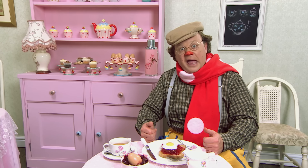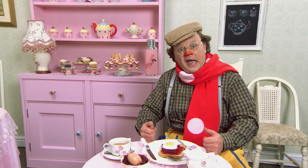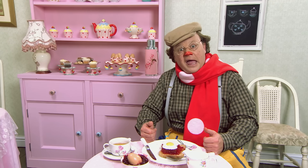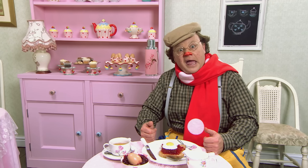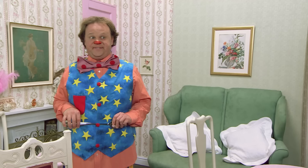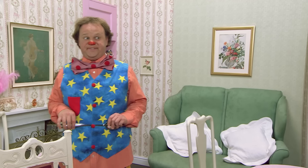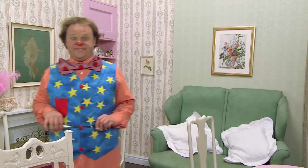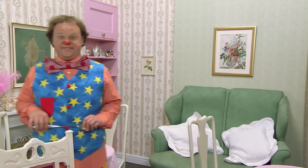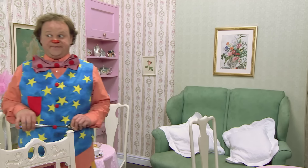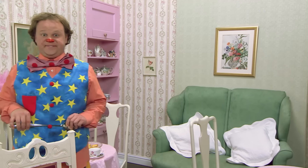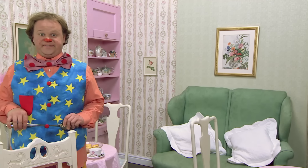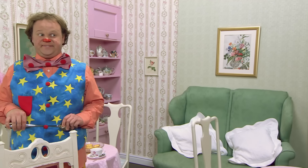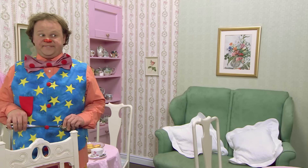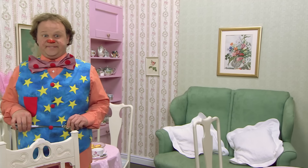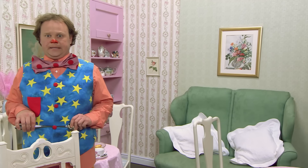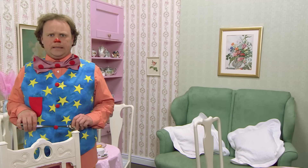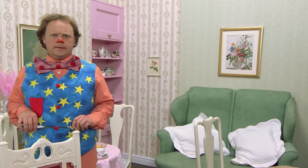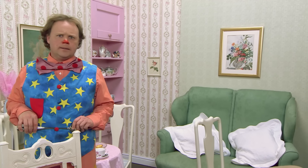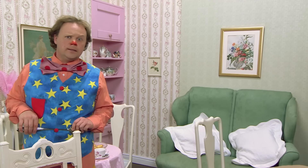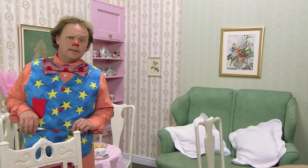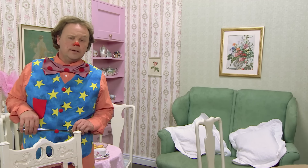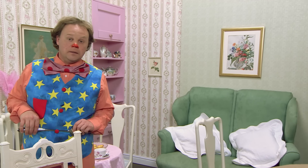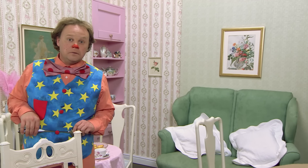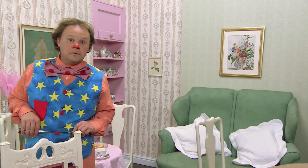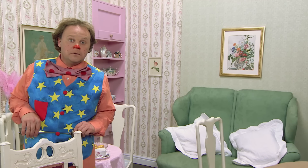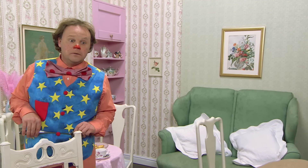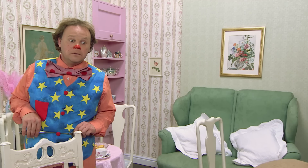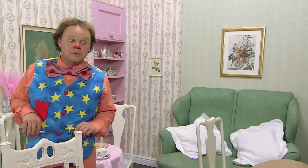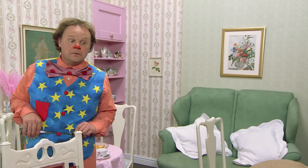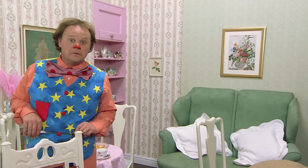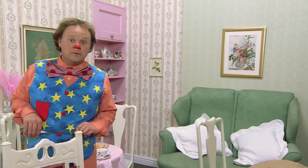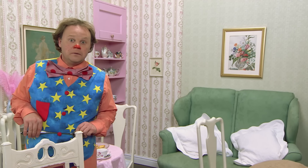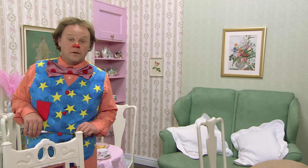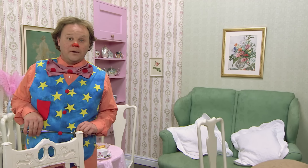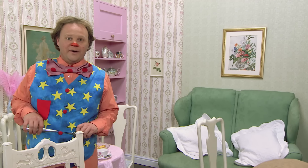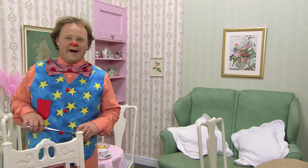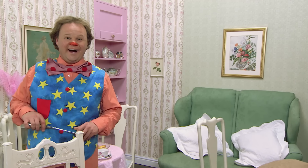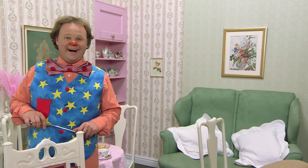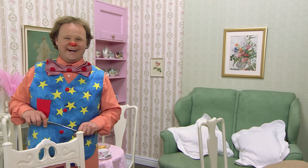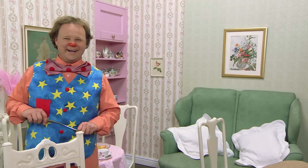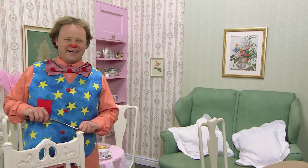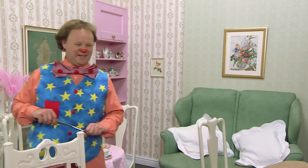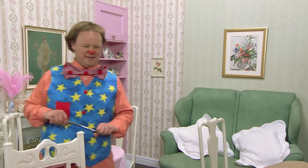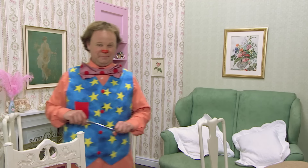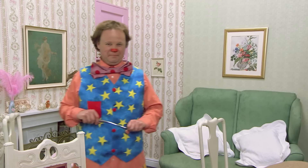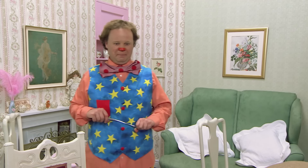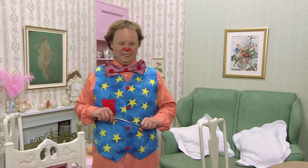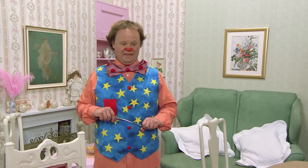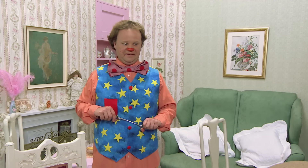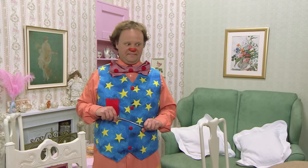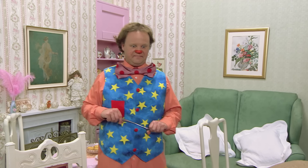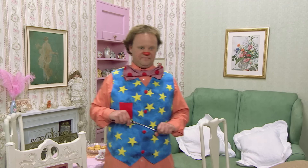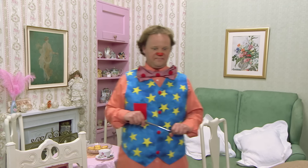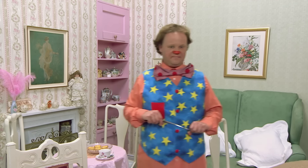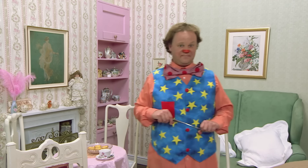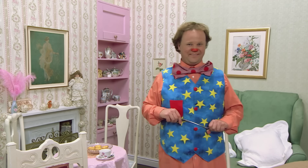Don't worry, Mr. Tumble. Can you show us the sign for friends, please? Granddad Tumble is still your